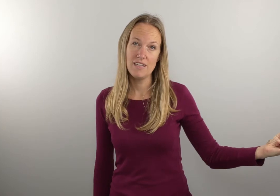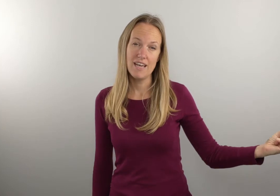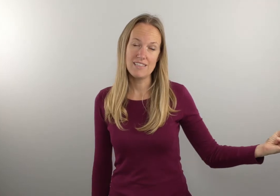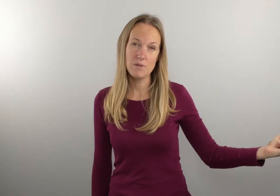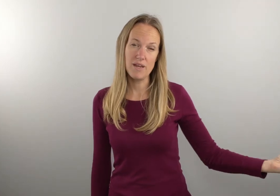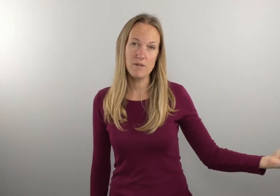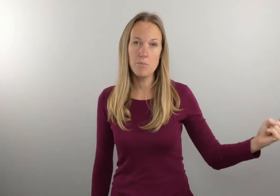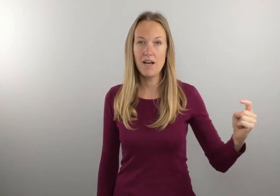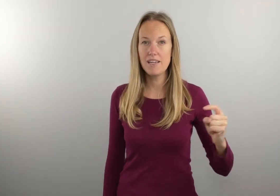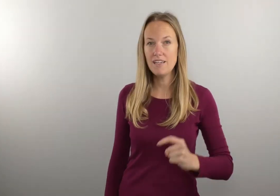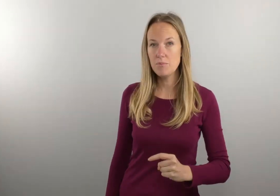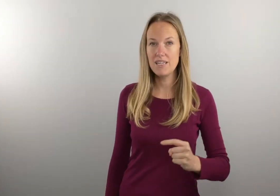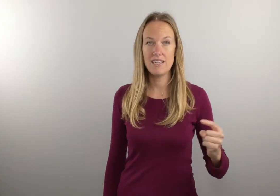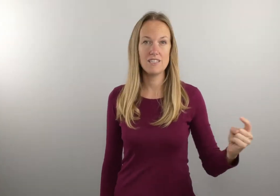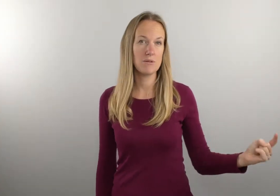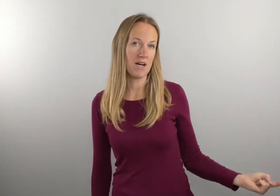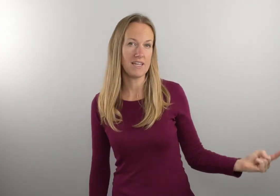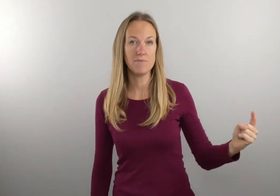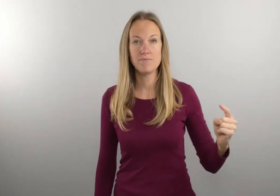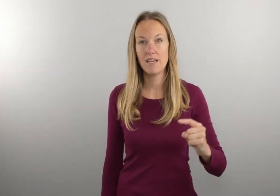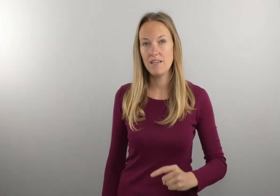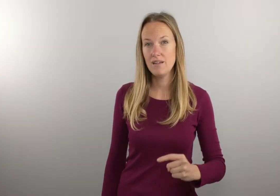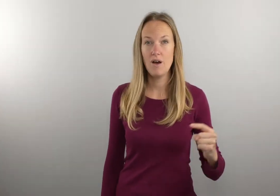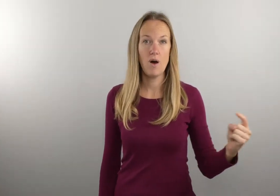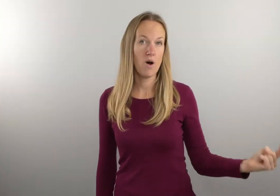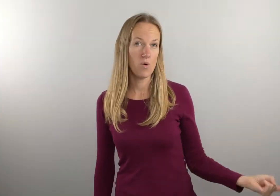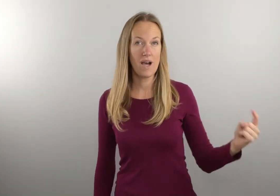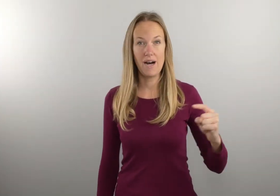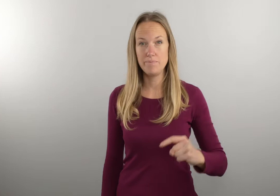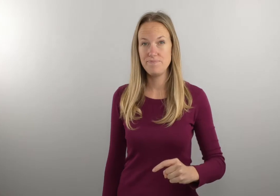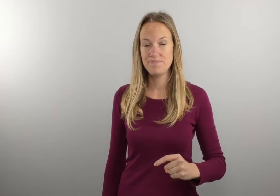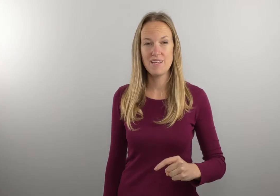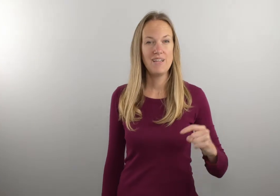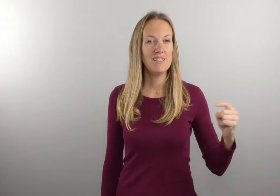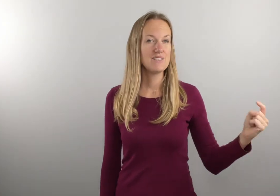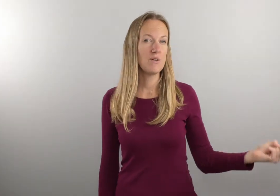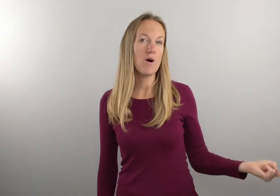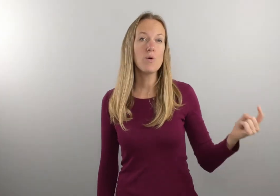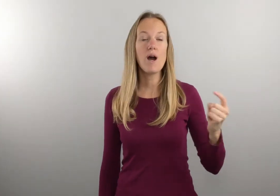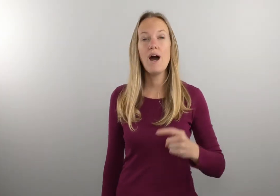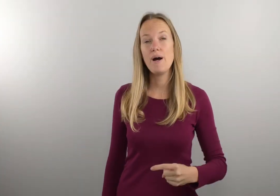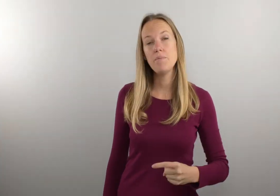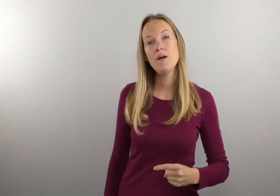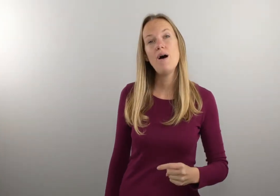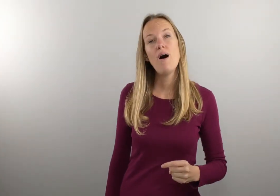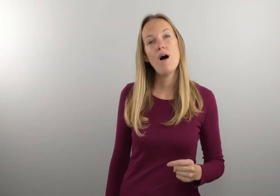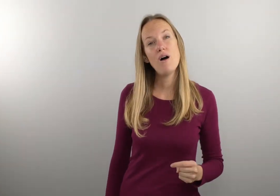and it's away from your body, you bring it into your body. Okay, O come. So "O come all